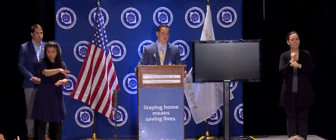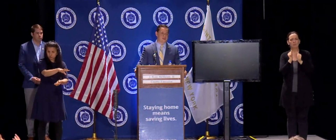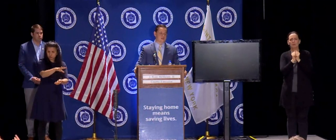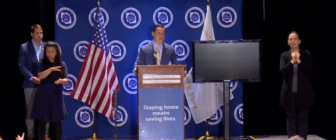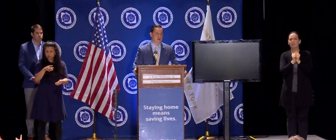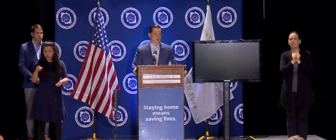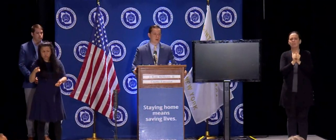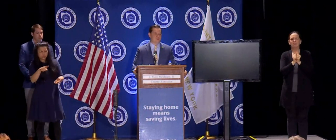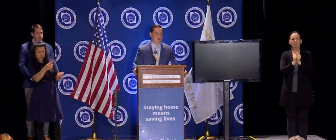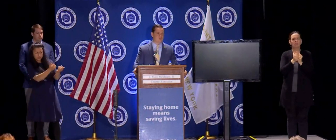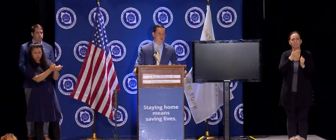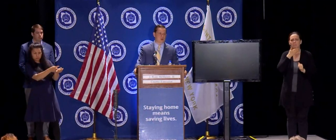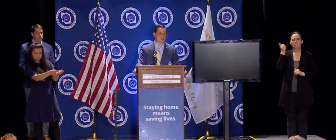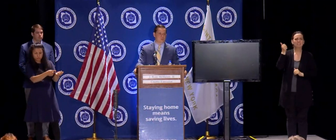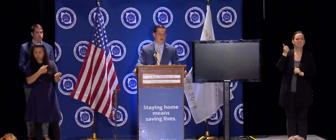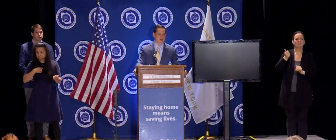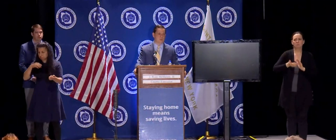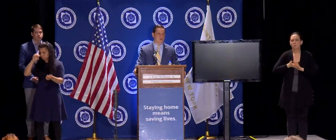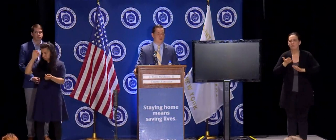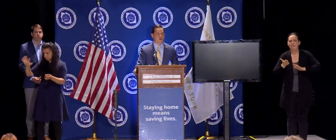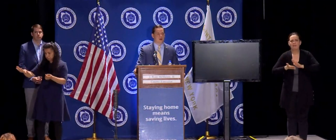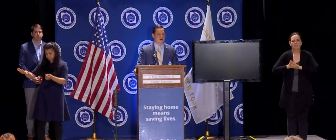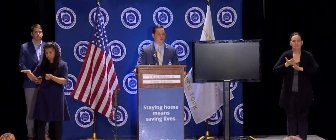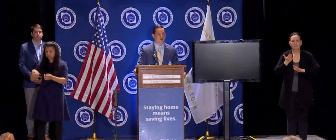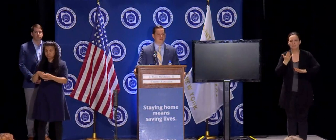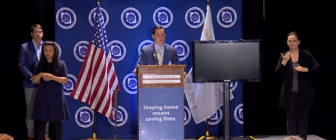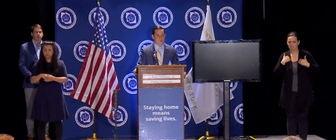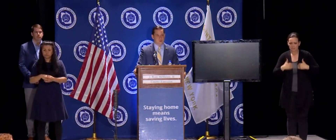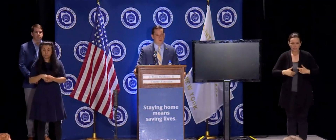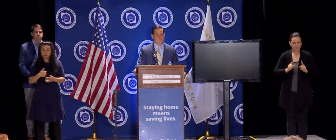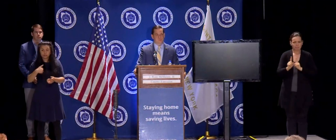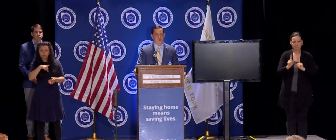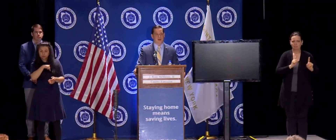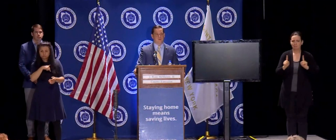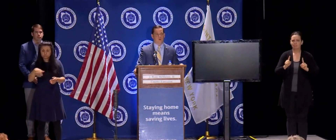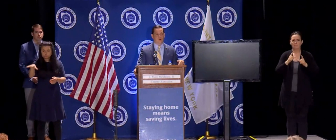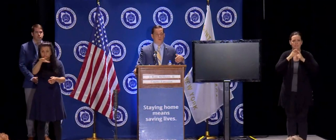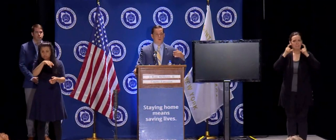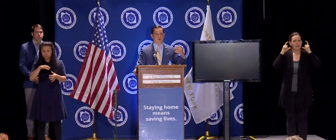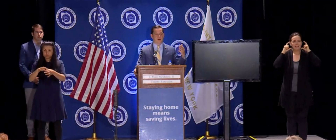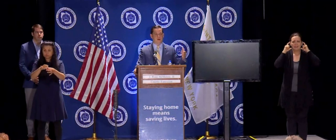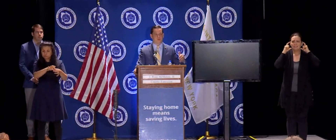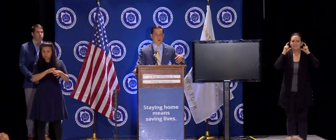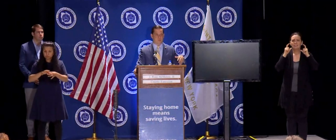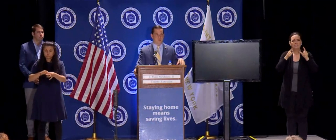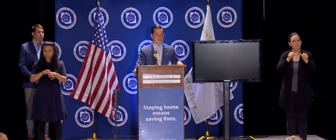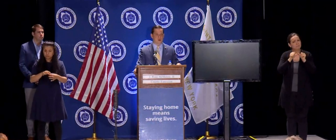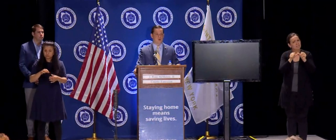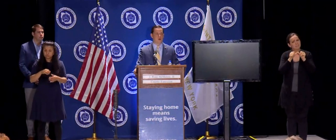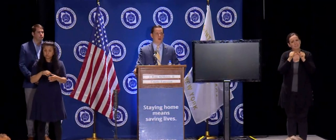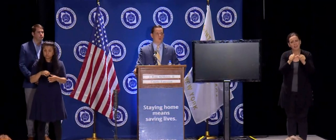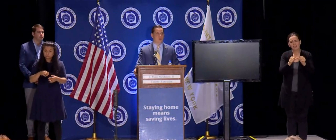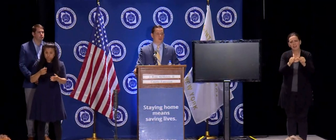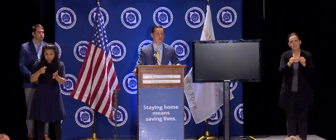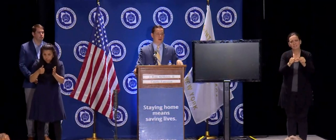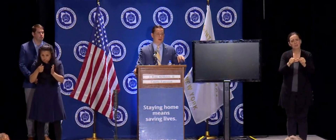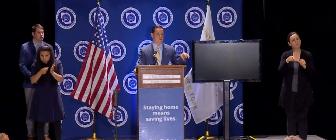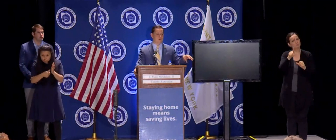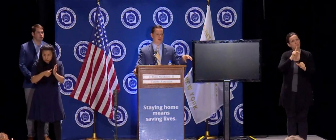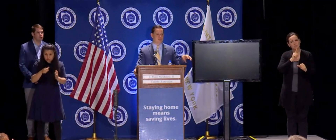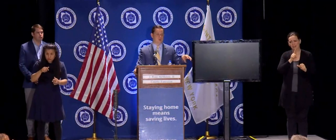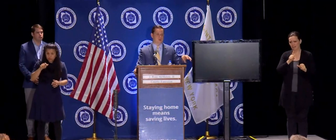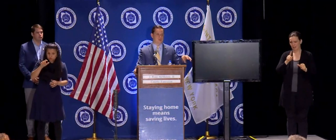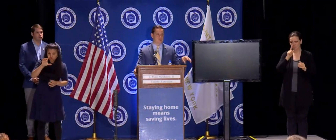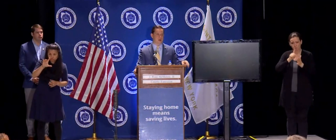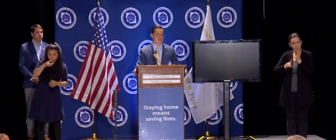best practices. We have the infrastructure built up with tracers and more people in our health department. So we are sharing